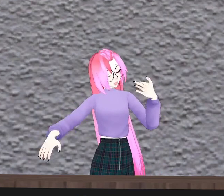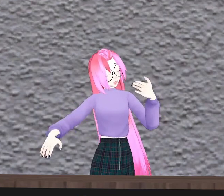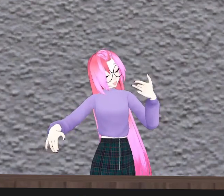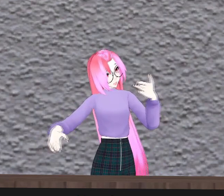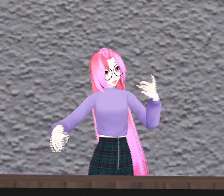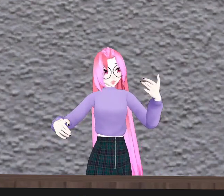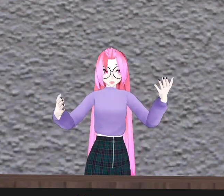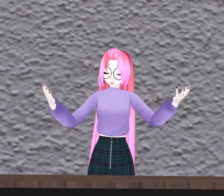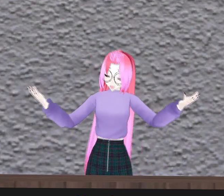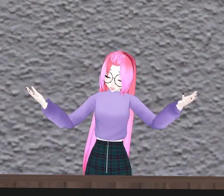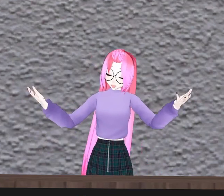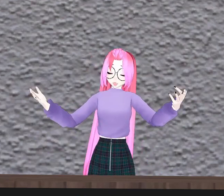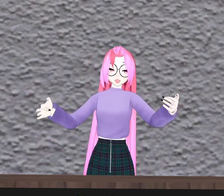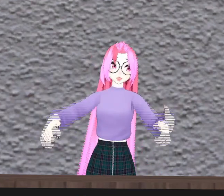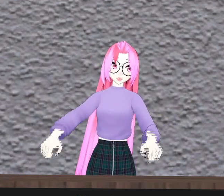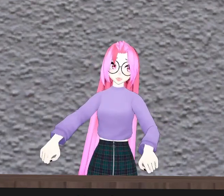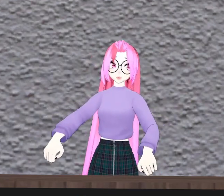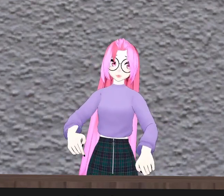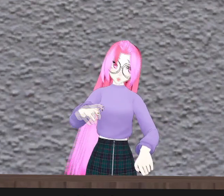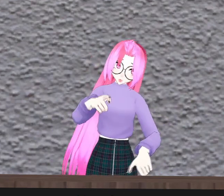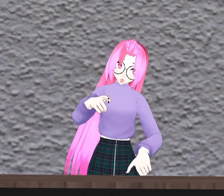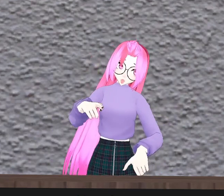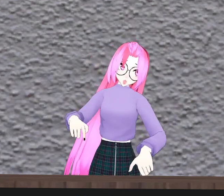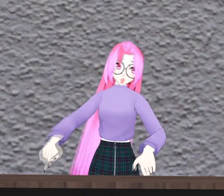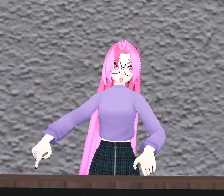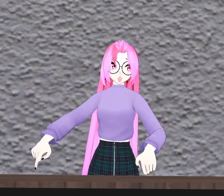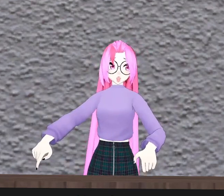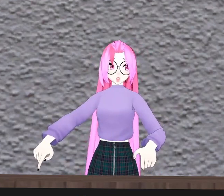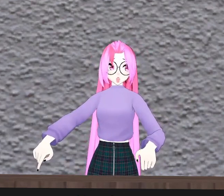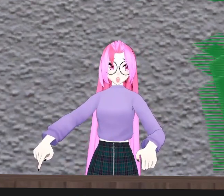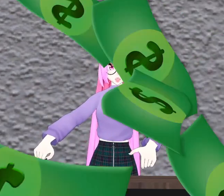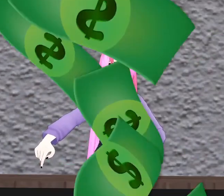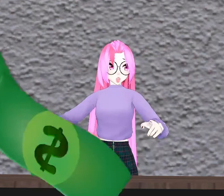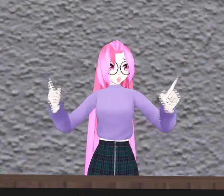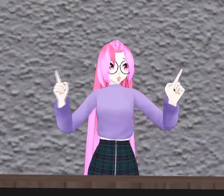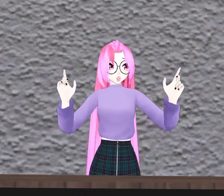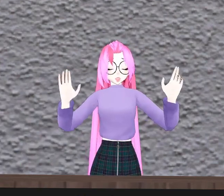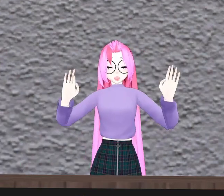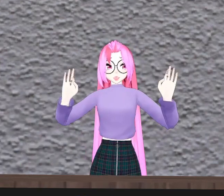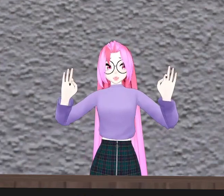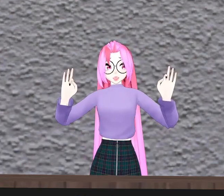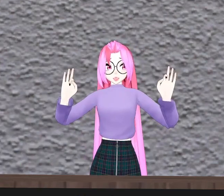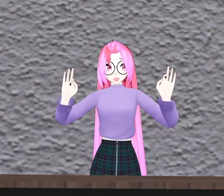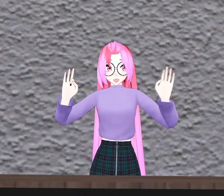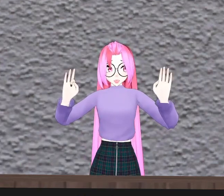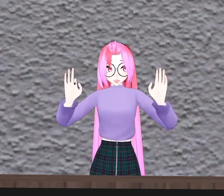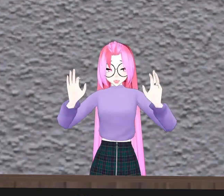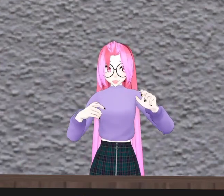hand, just like that. Good way to practice. Do you have a question before we end class? Because I'm not going to be taking any more questions after this.